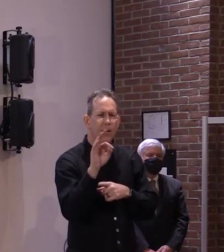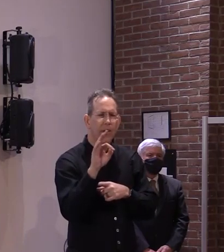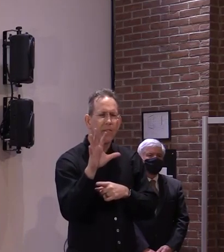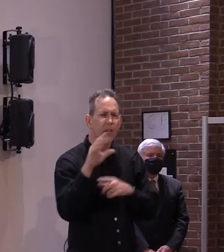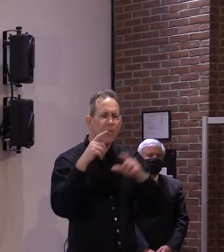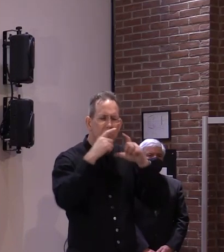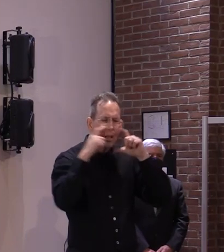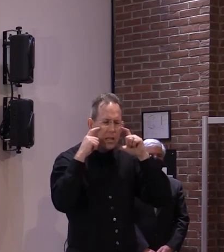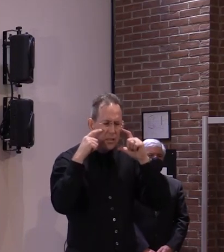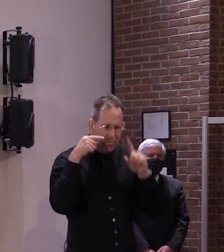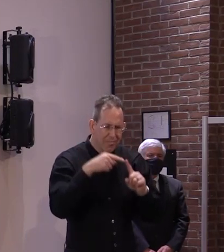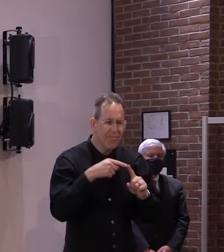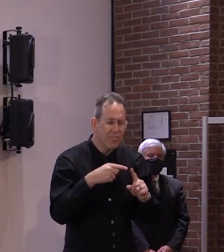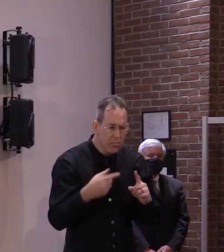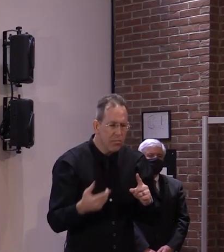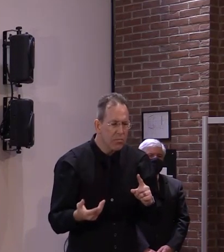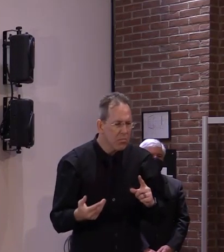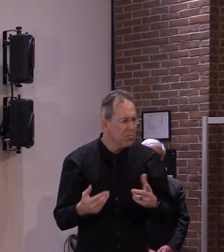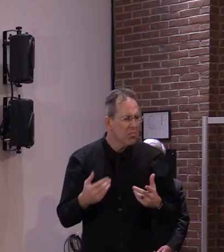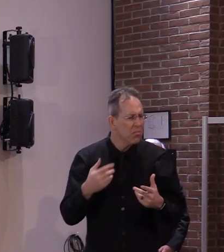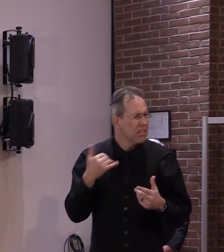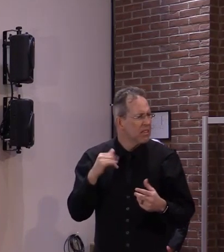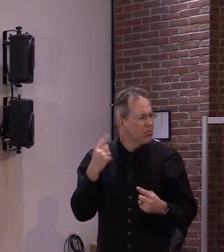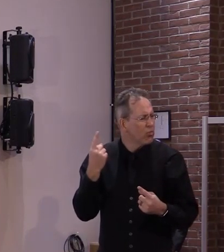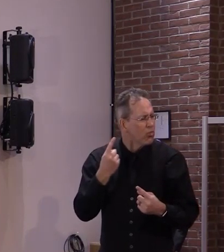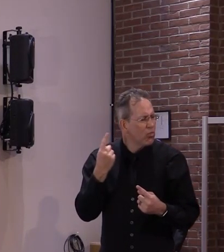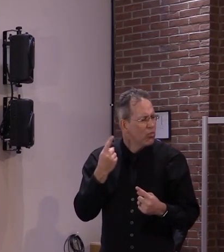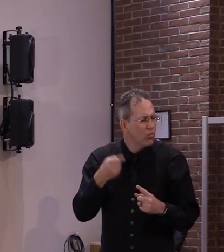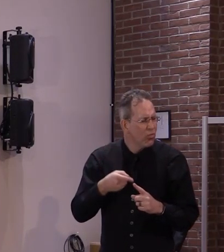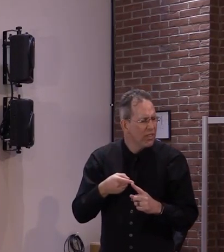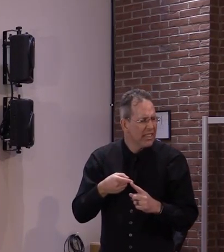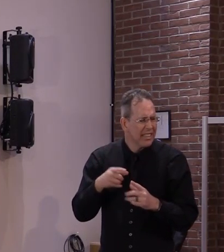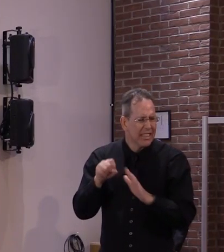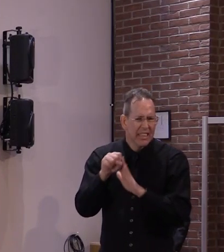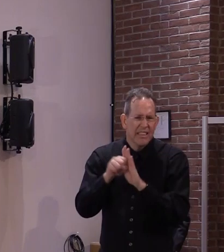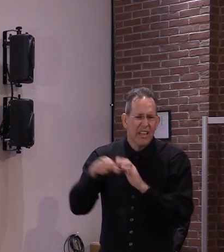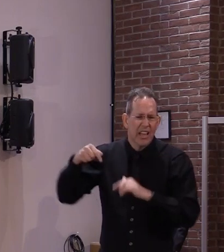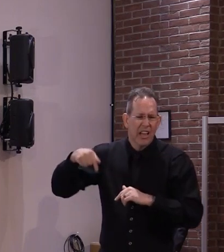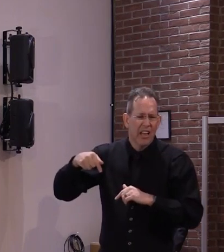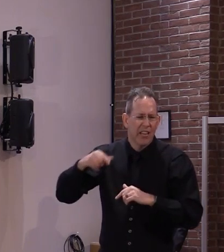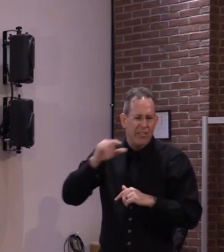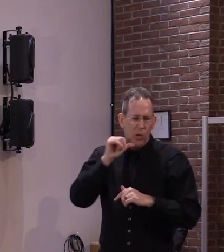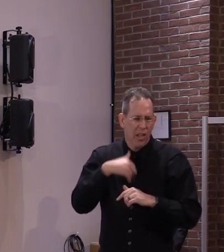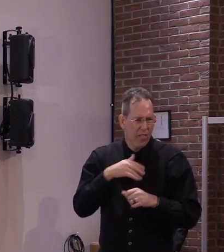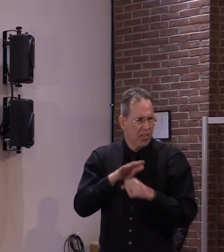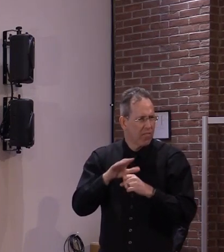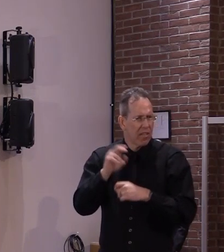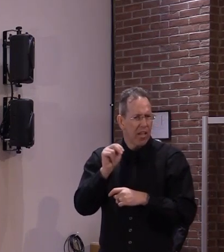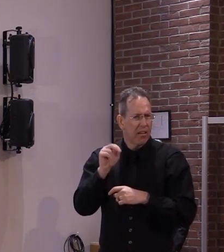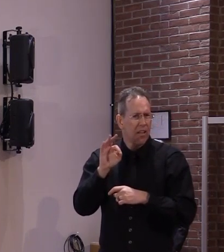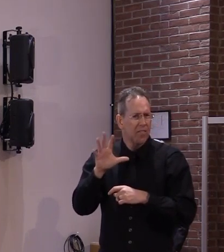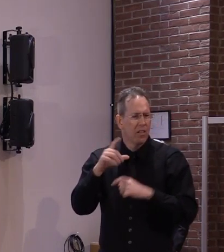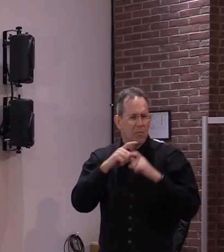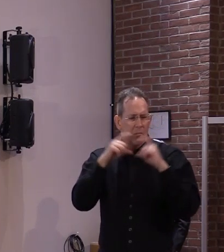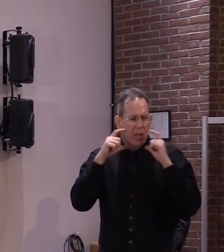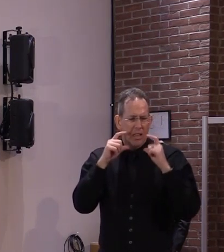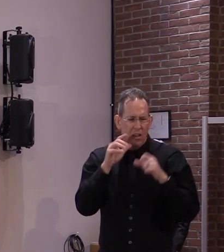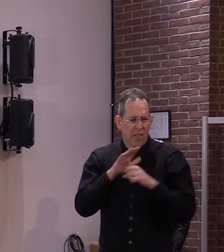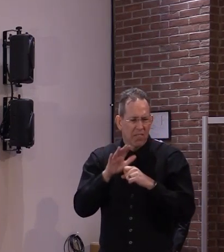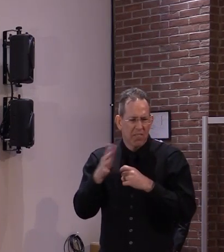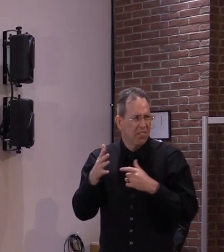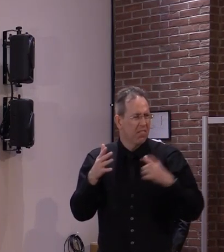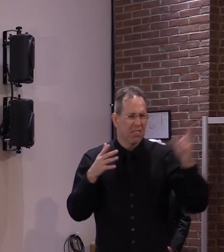dealing with shortages because of a breakdown on the federal level in terms of communication. Mm-hmm. Is the state having any issues with